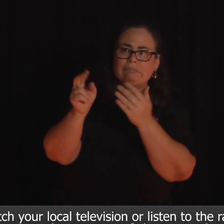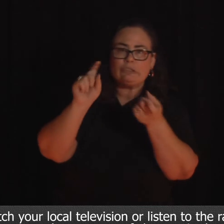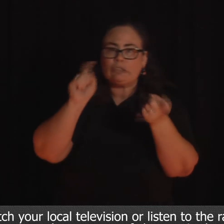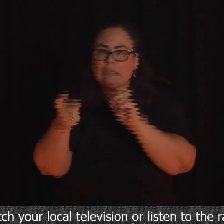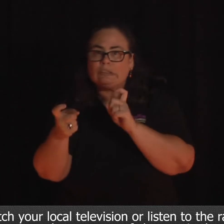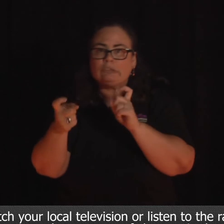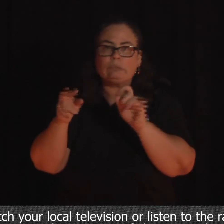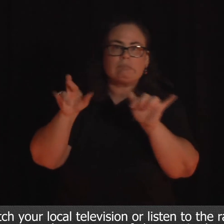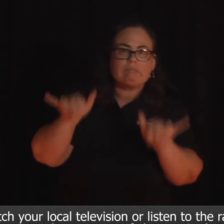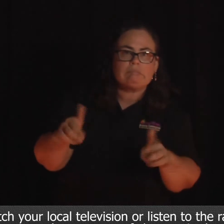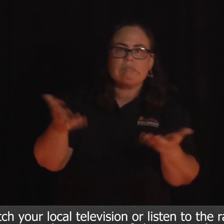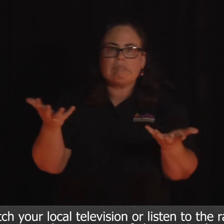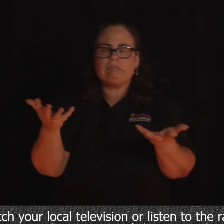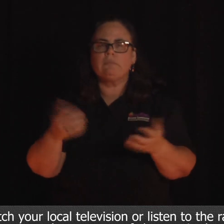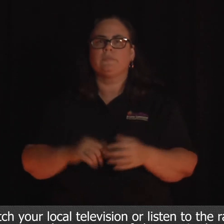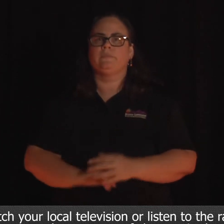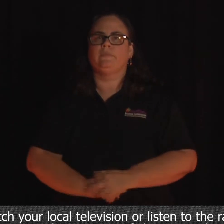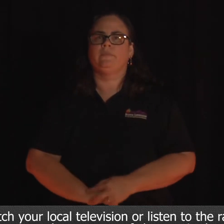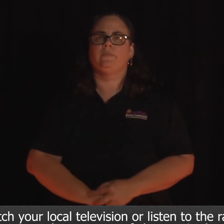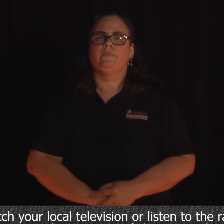outlook.